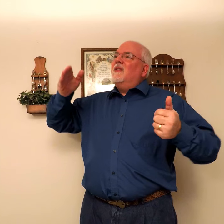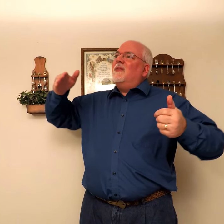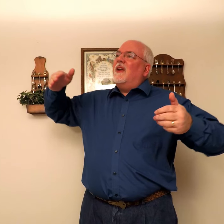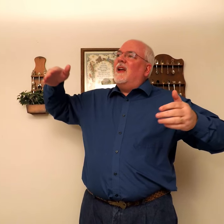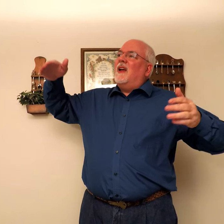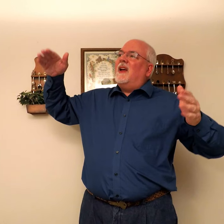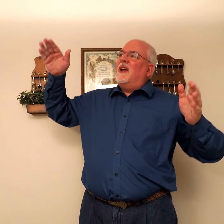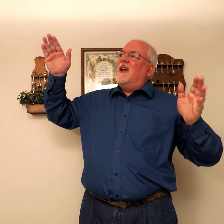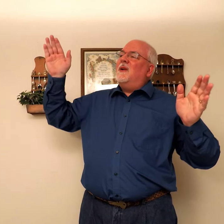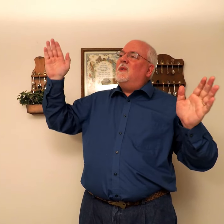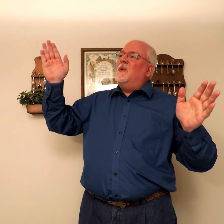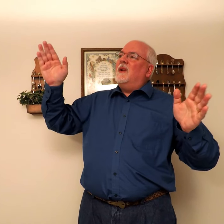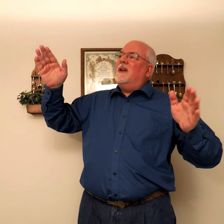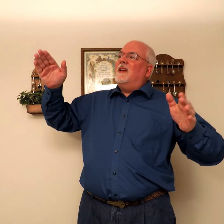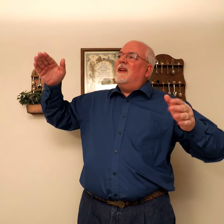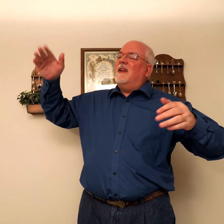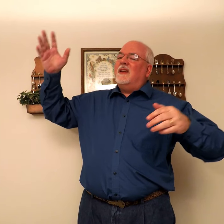I'll fly away.